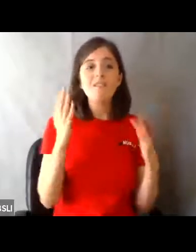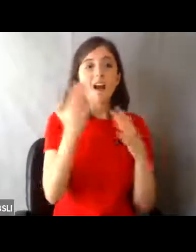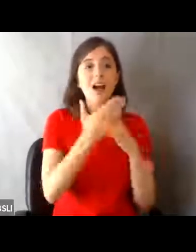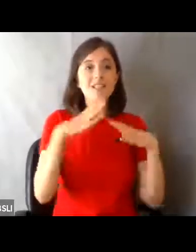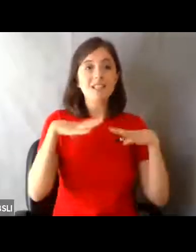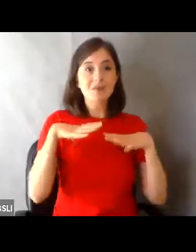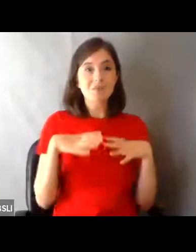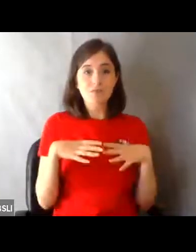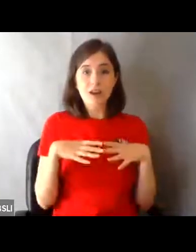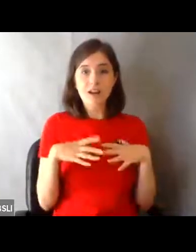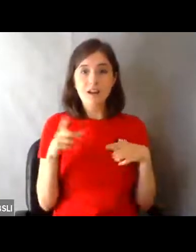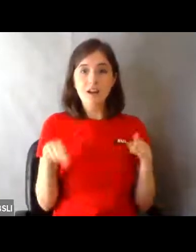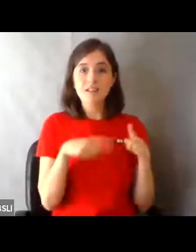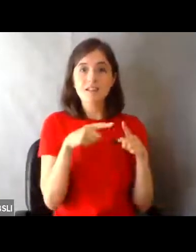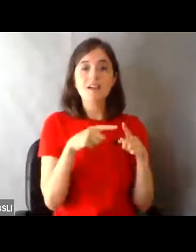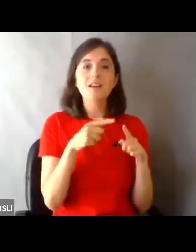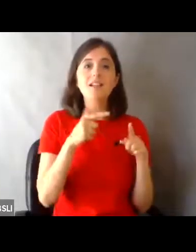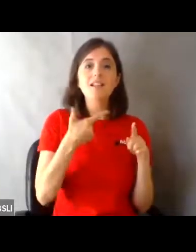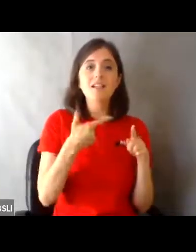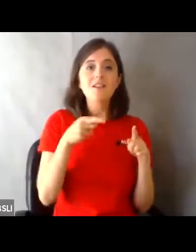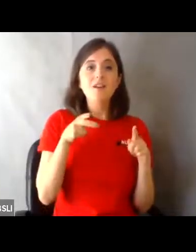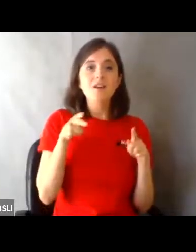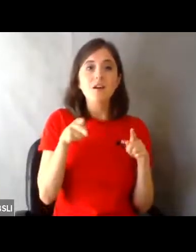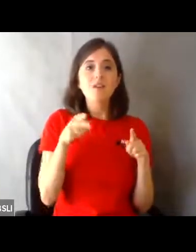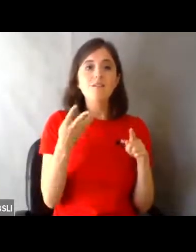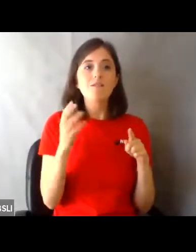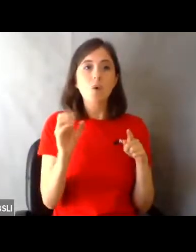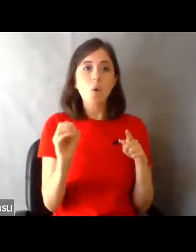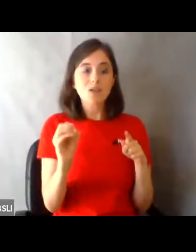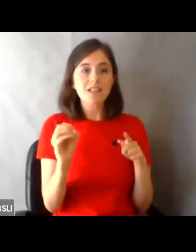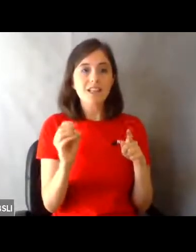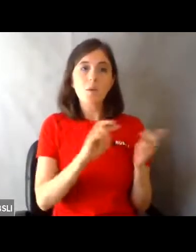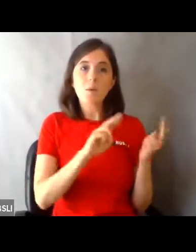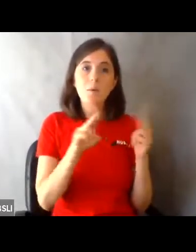until 7:40, when we'll be coming back and the wonderful Mandy Colleran will be taking over.